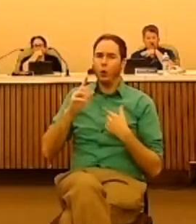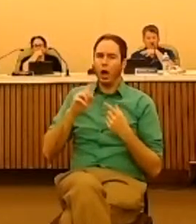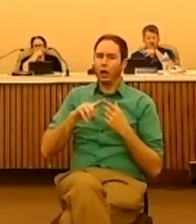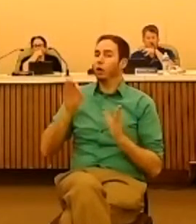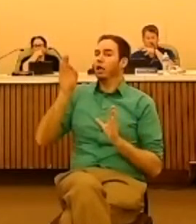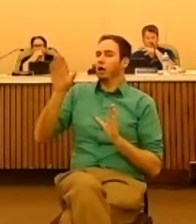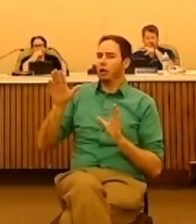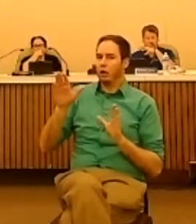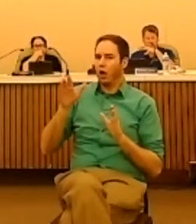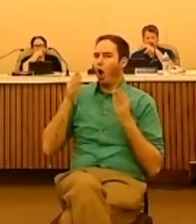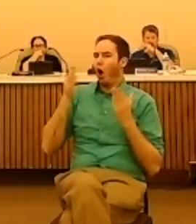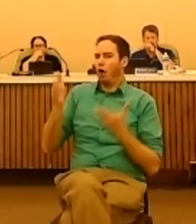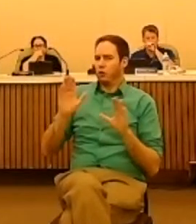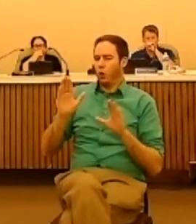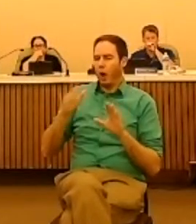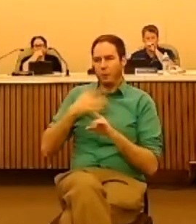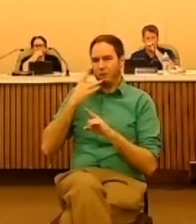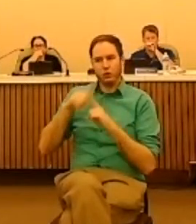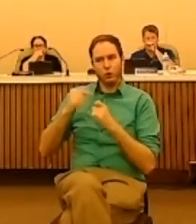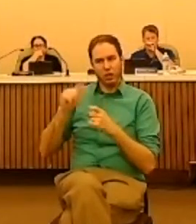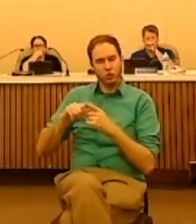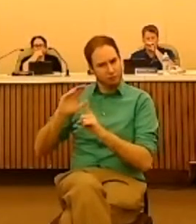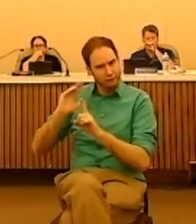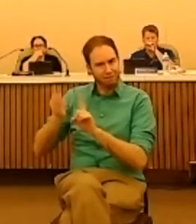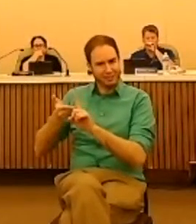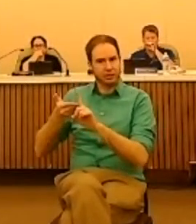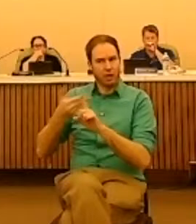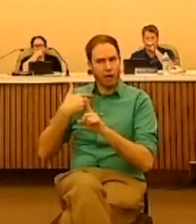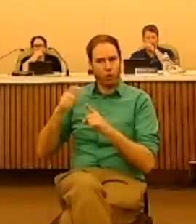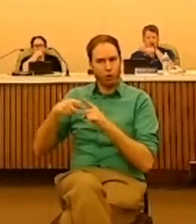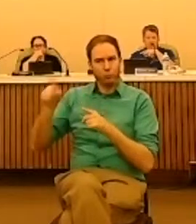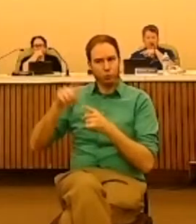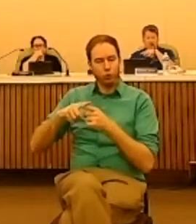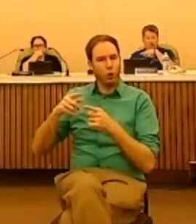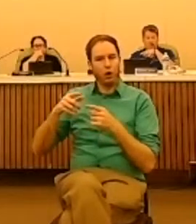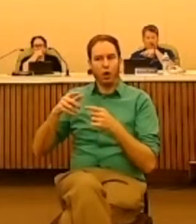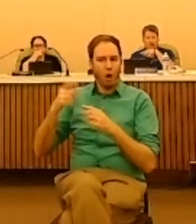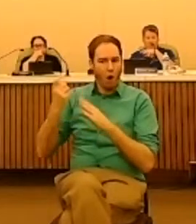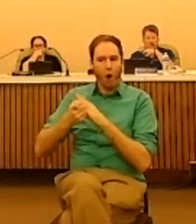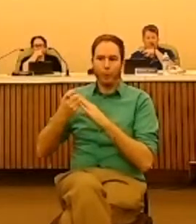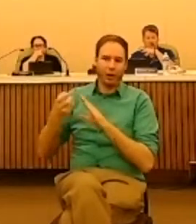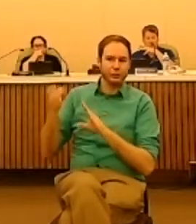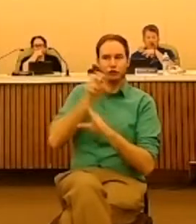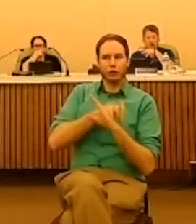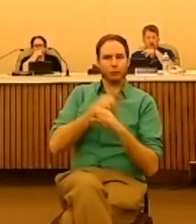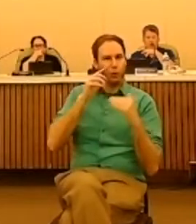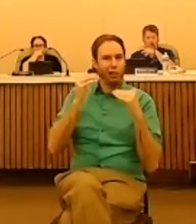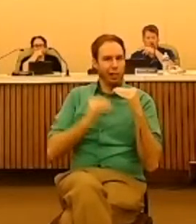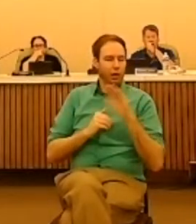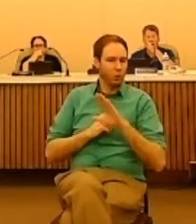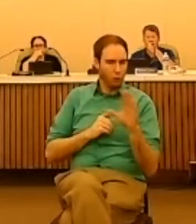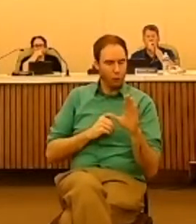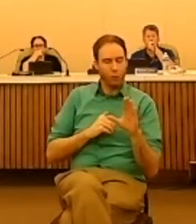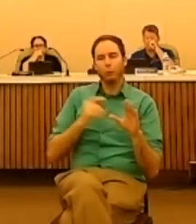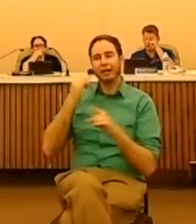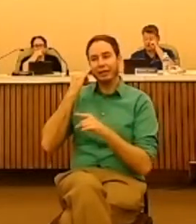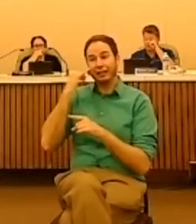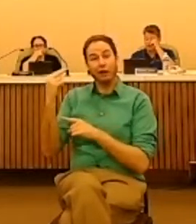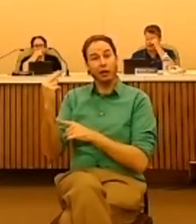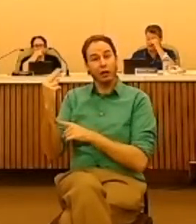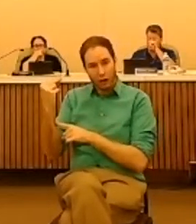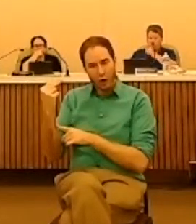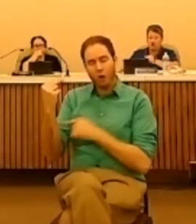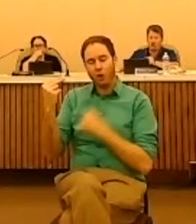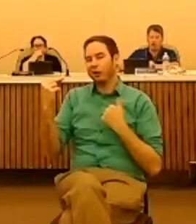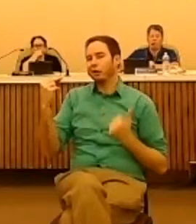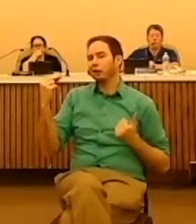there because I don't want them to immediately jump on that. But if they're going to say no, I like that